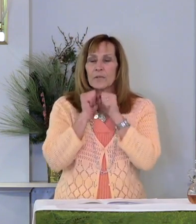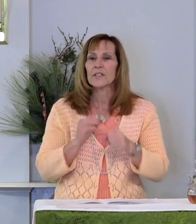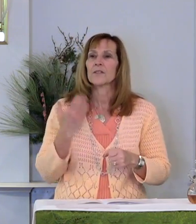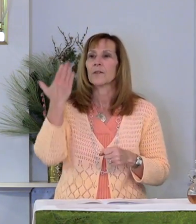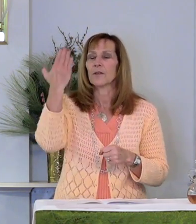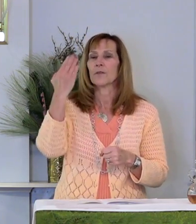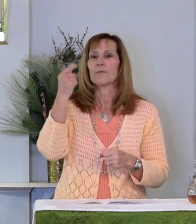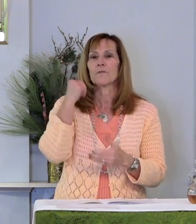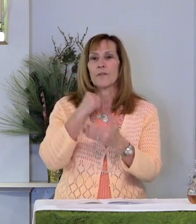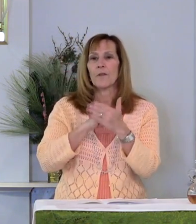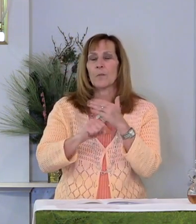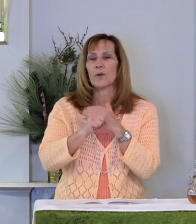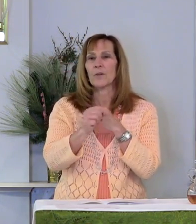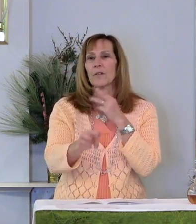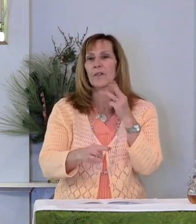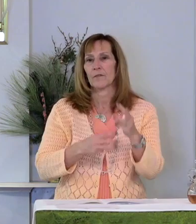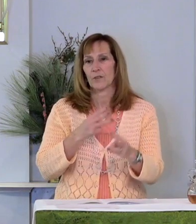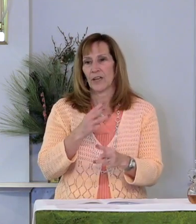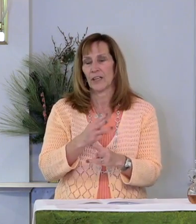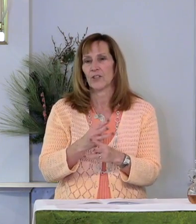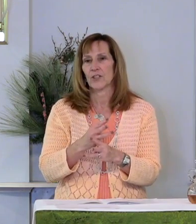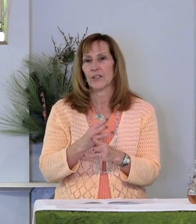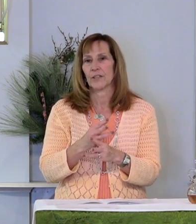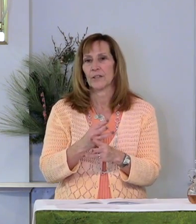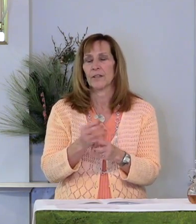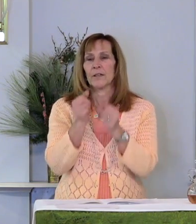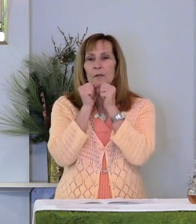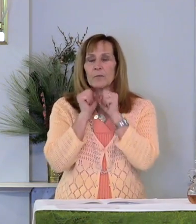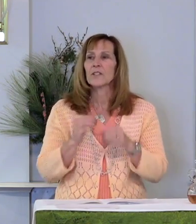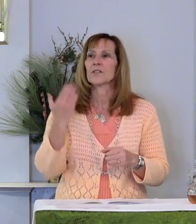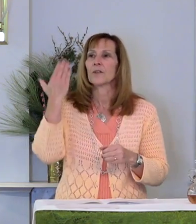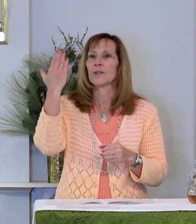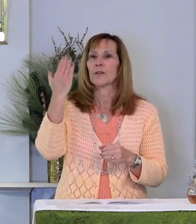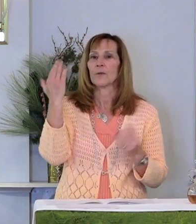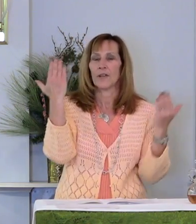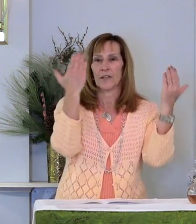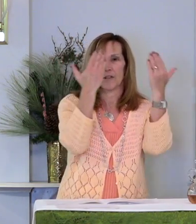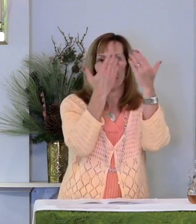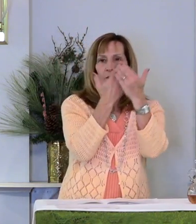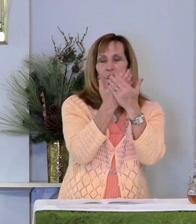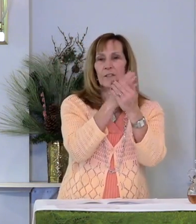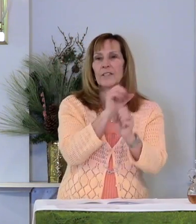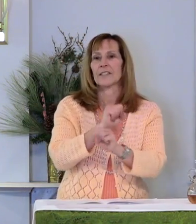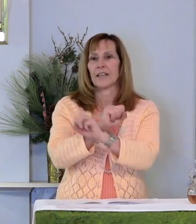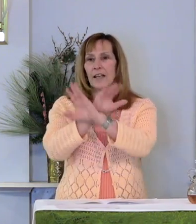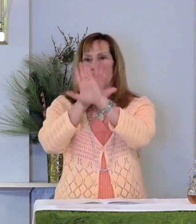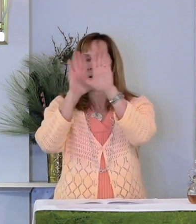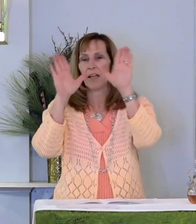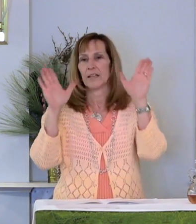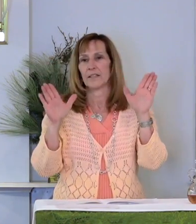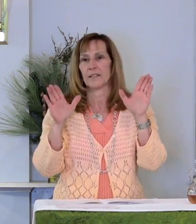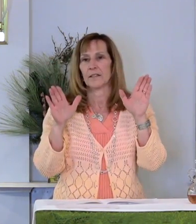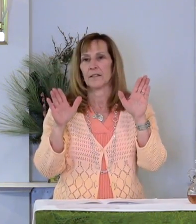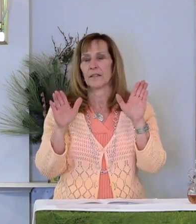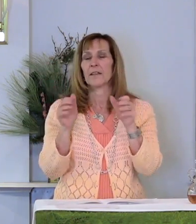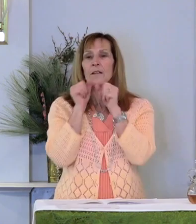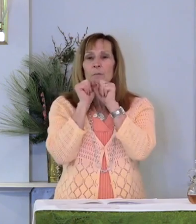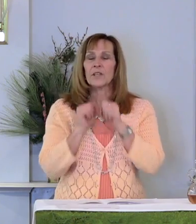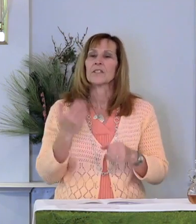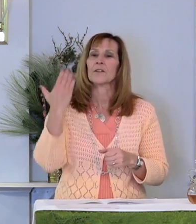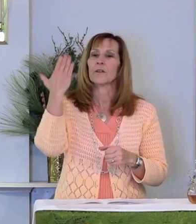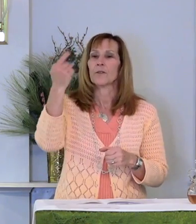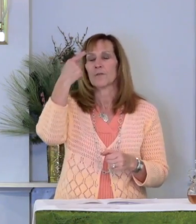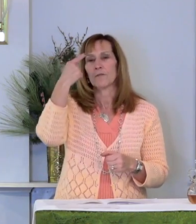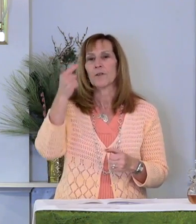are you for the birth of creation. Blessed are you in the darkness and in the light. Blessed